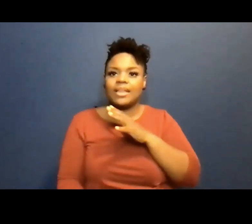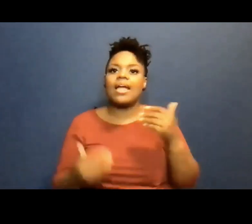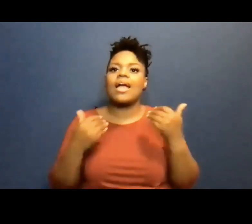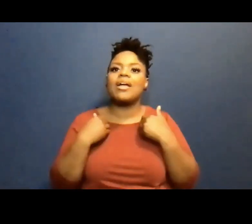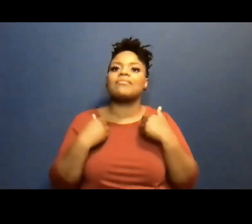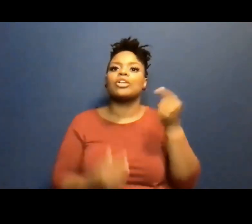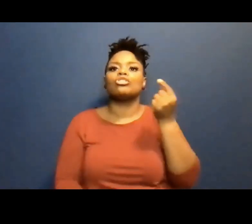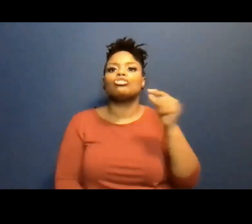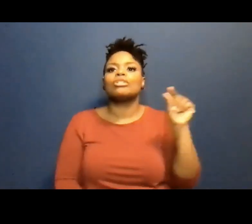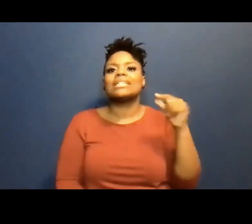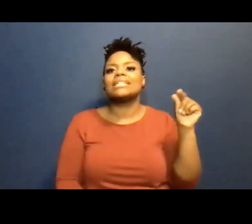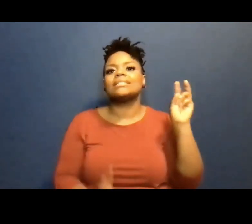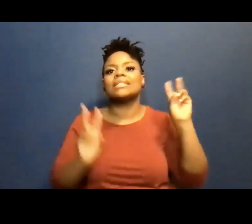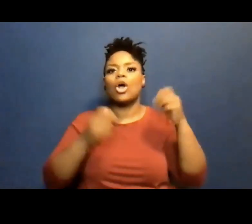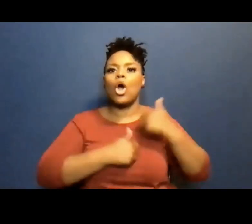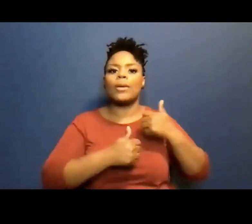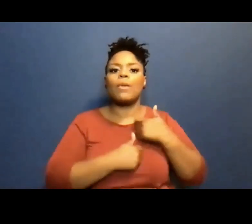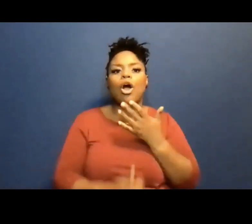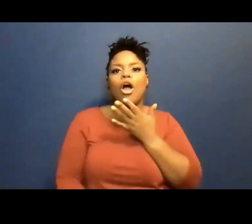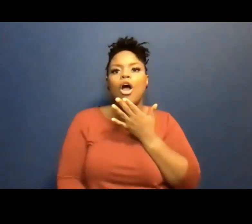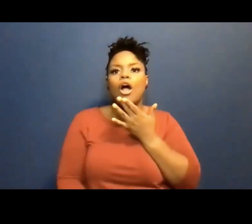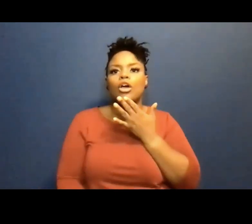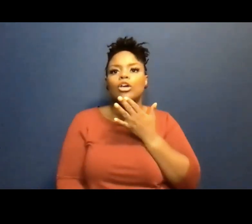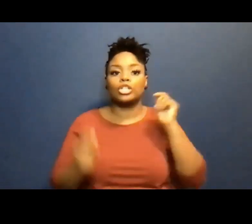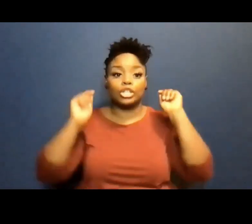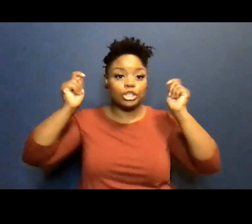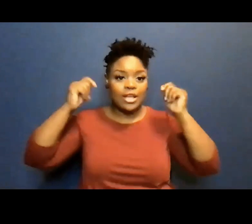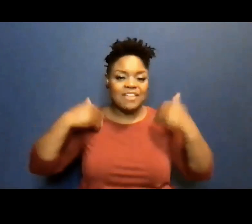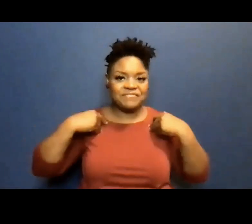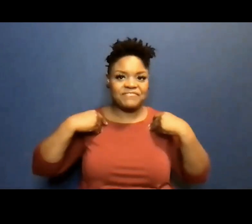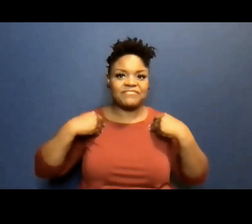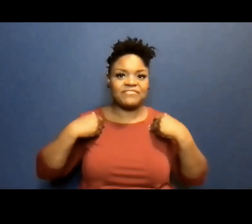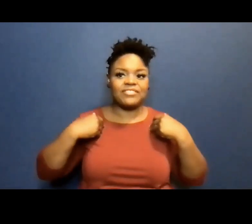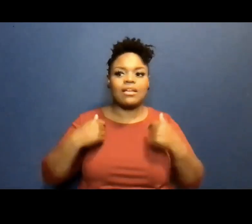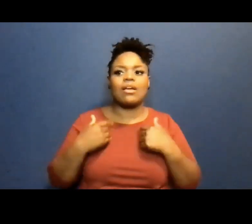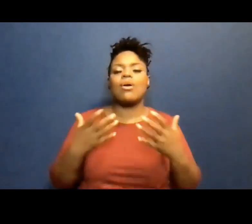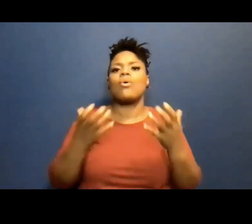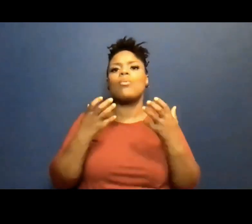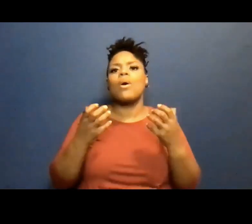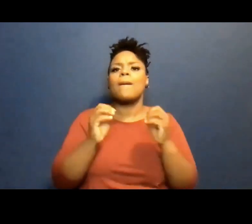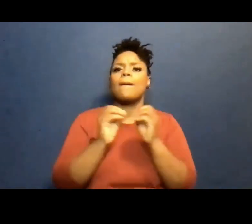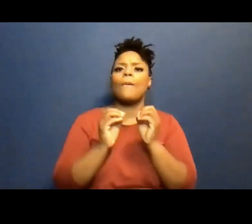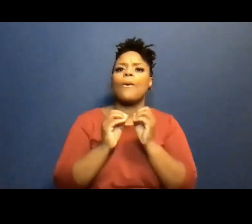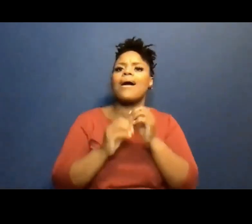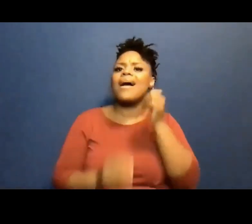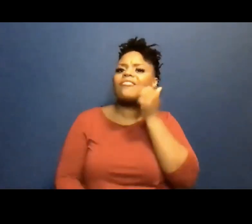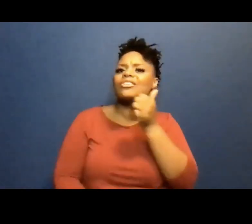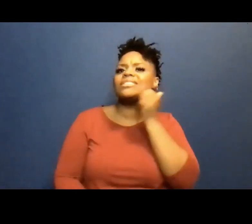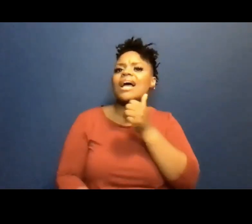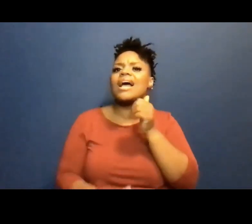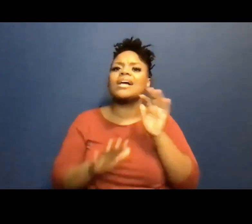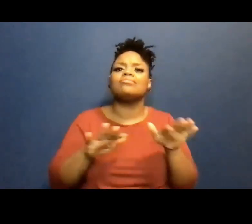up, I'm gonna be more streetwear and keep it real, keep it cash. I have